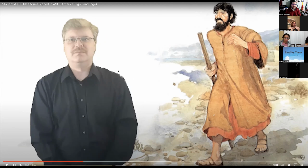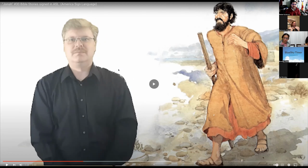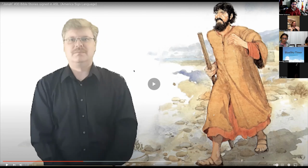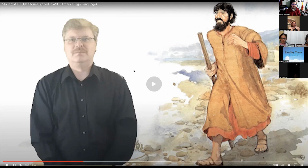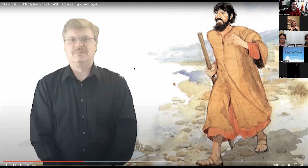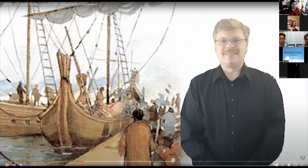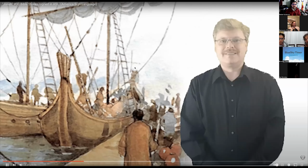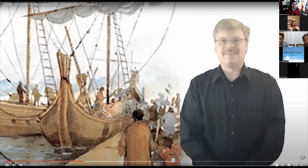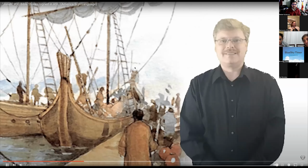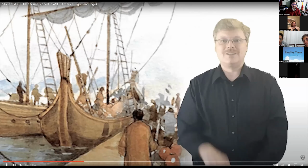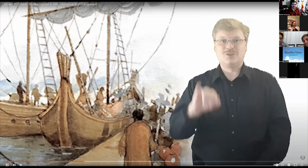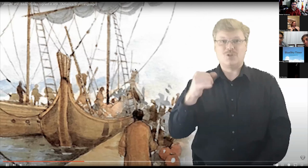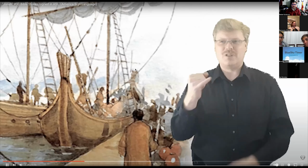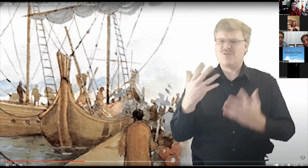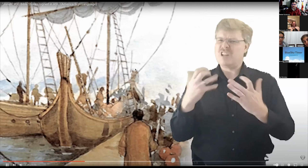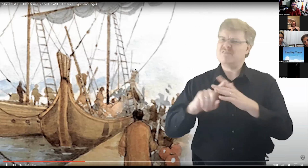And